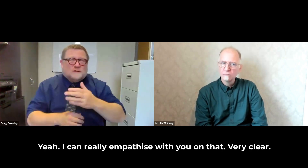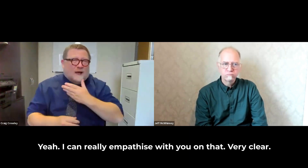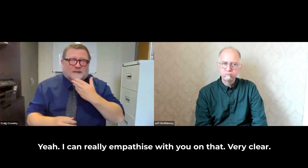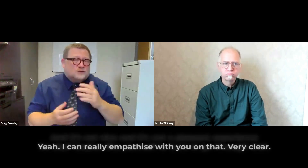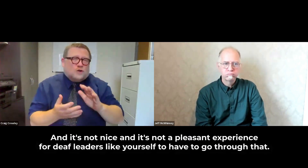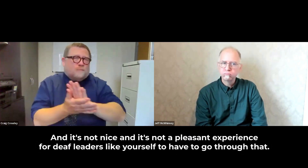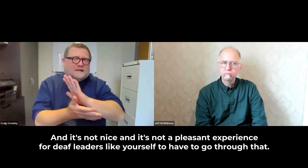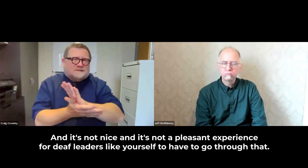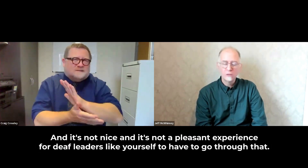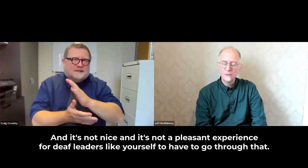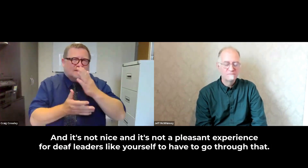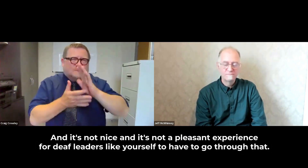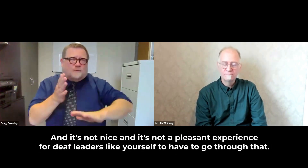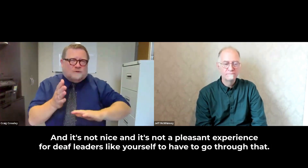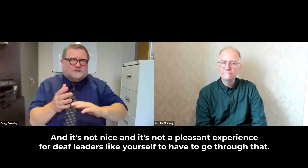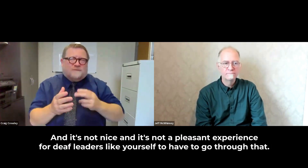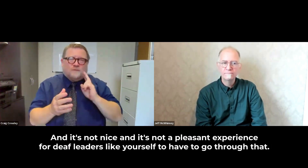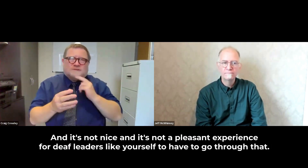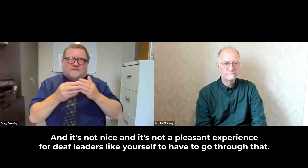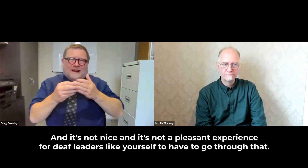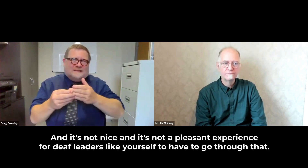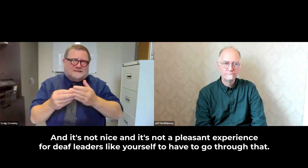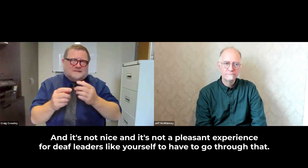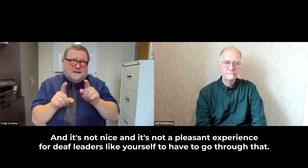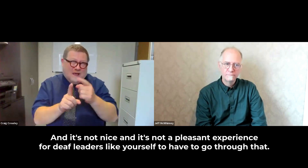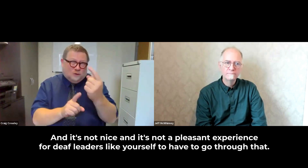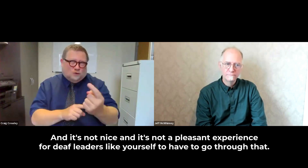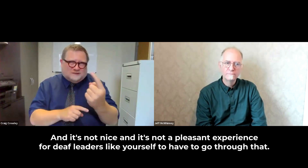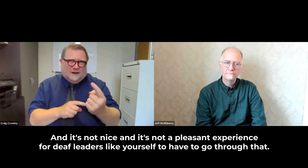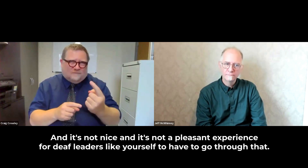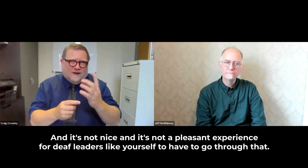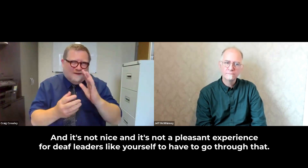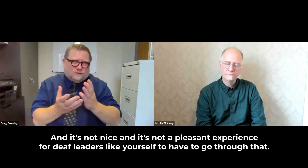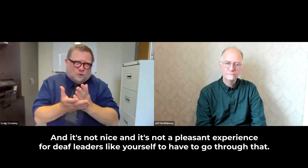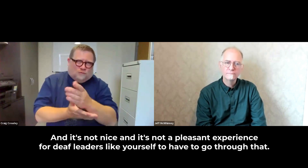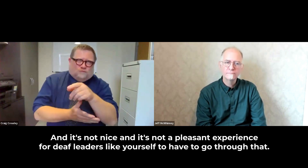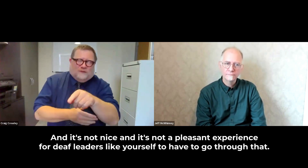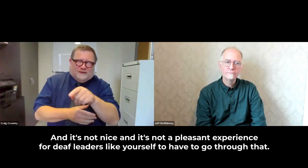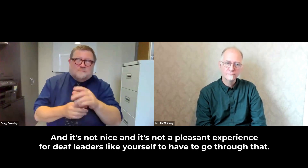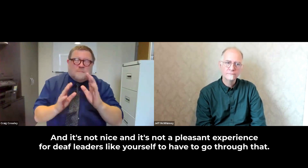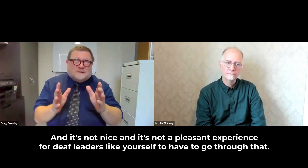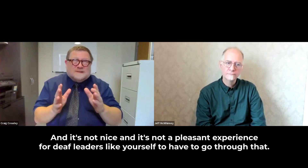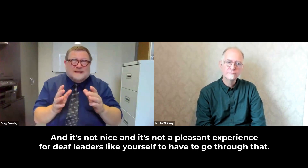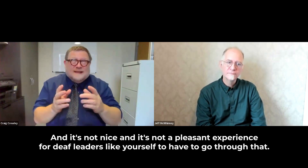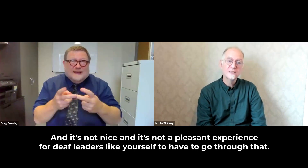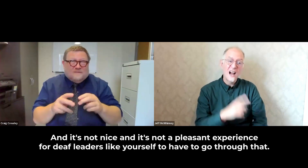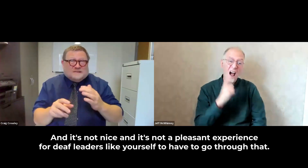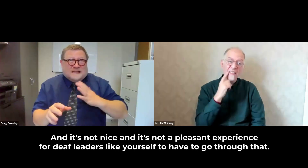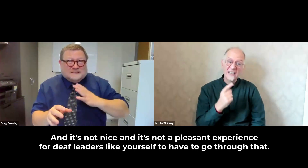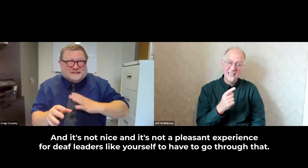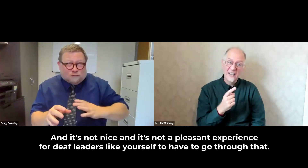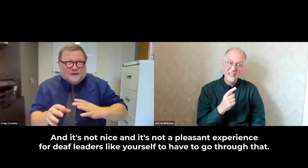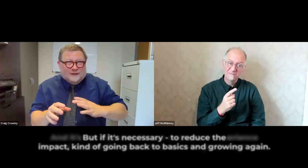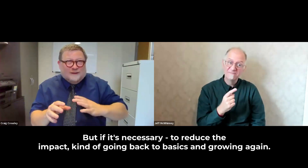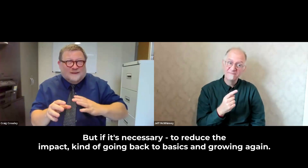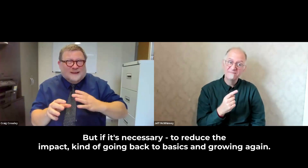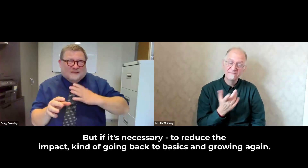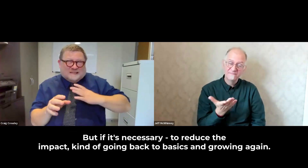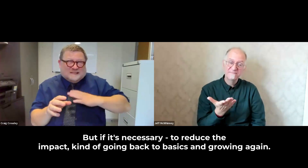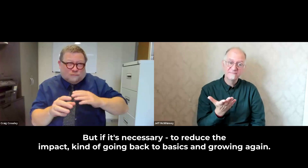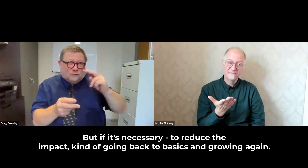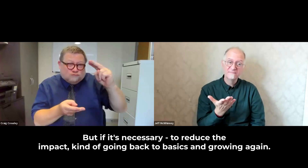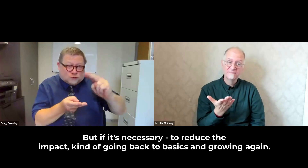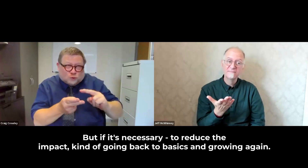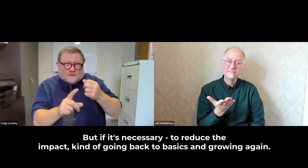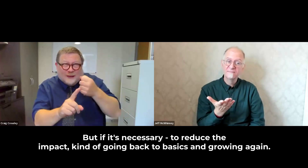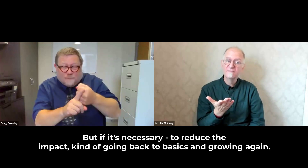Very clear. And Oh, yeah. it's not nice and it's not a pleasant experience for deaf leaders like yourself to have to go through that. But if